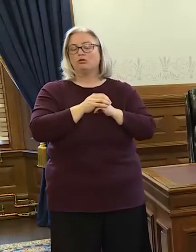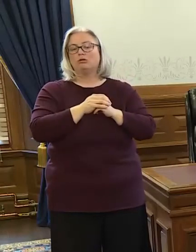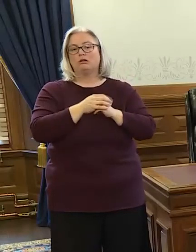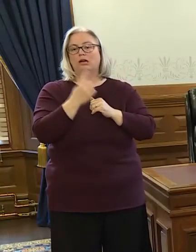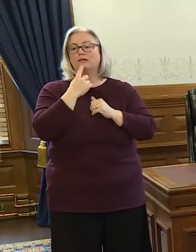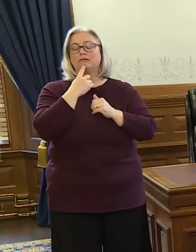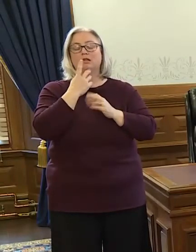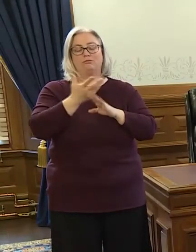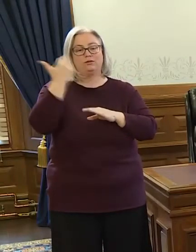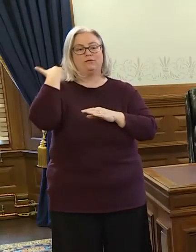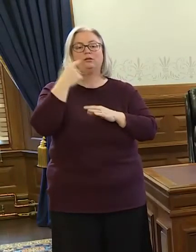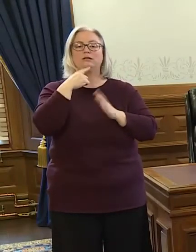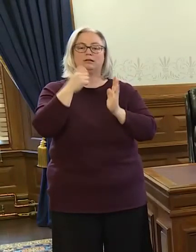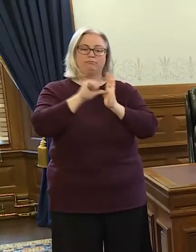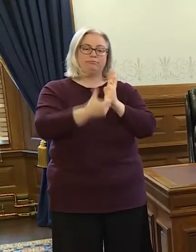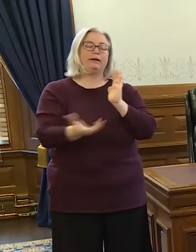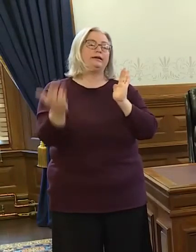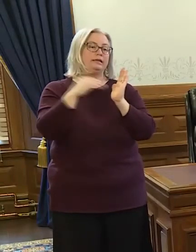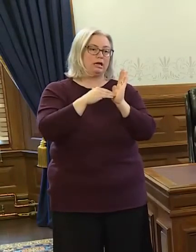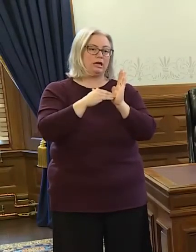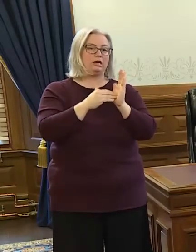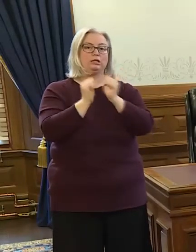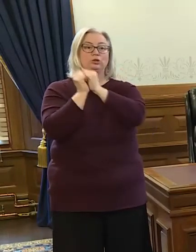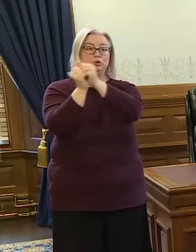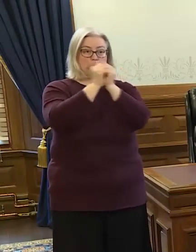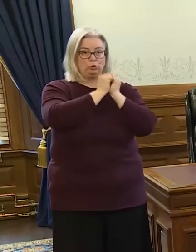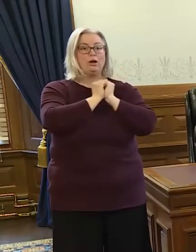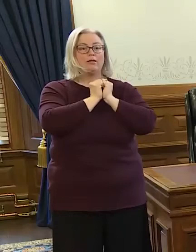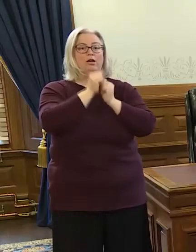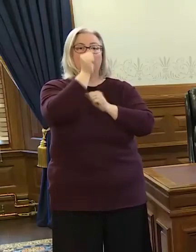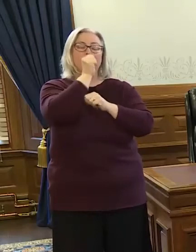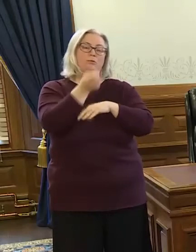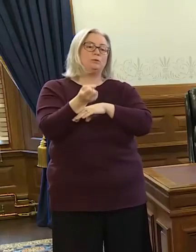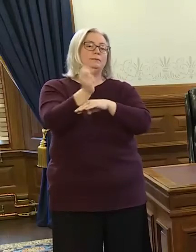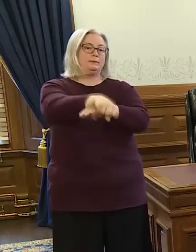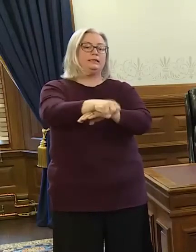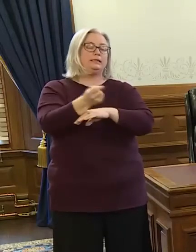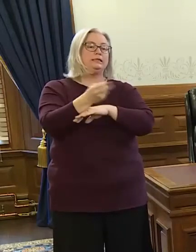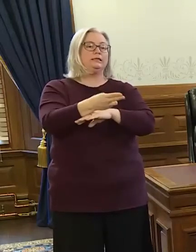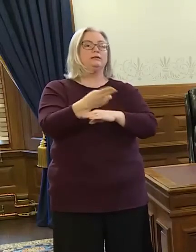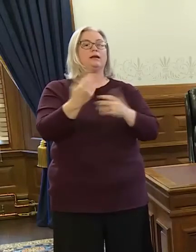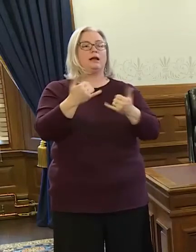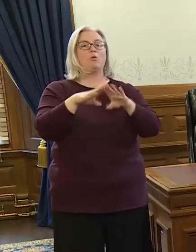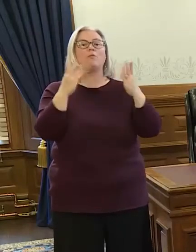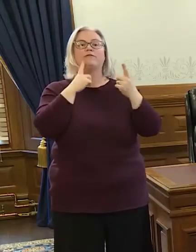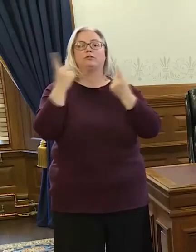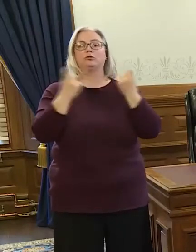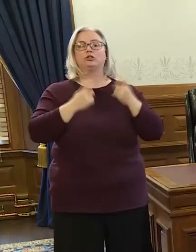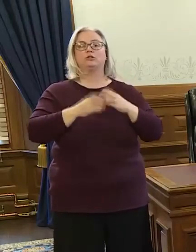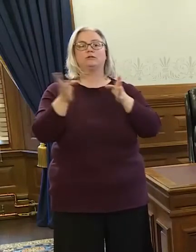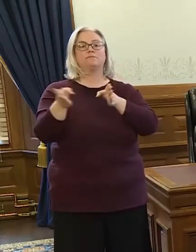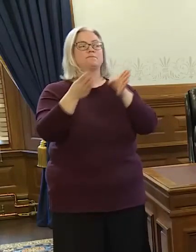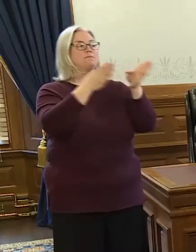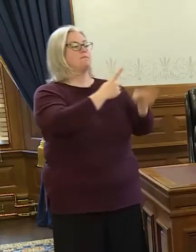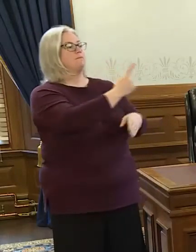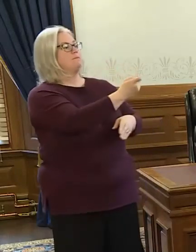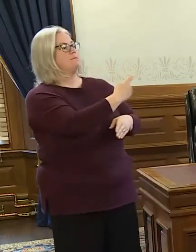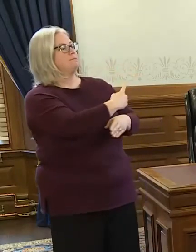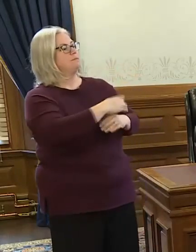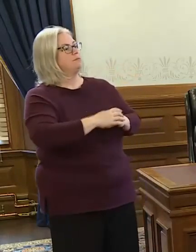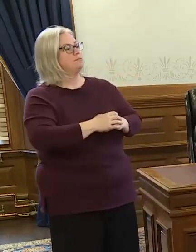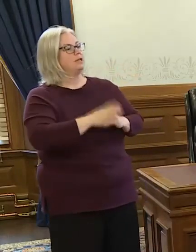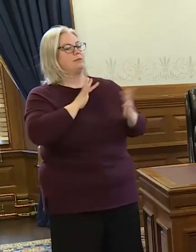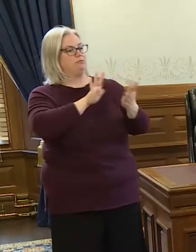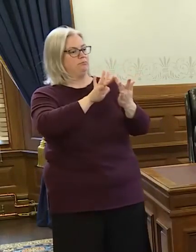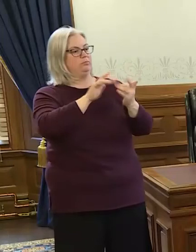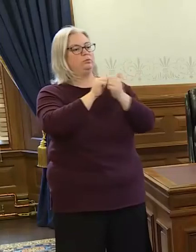said before, and I'll say it again, together we'll get through this. And with that, I'll take some press questions. Governor, I've been in